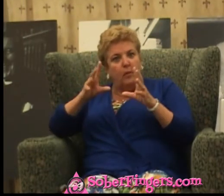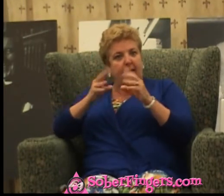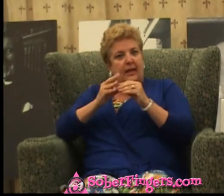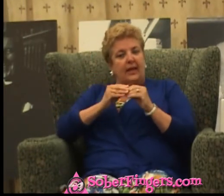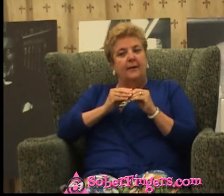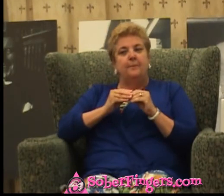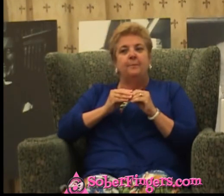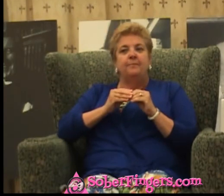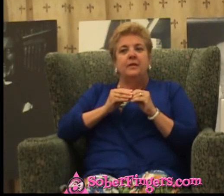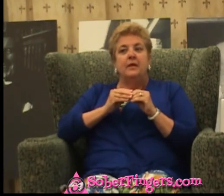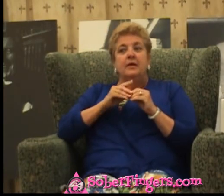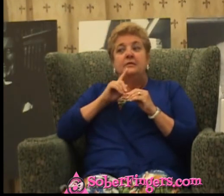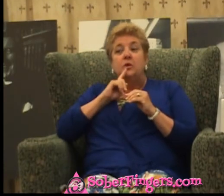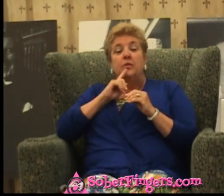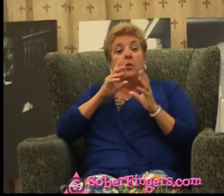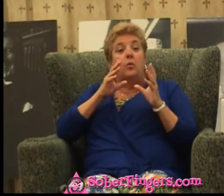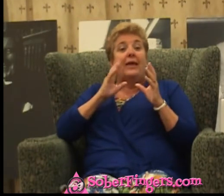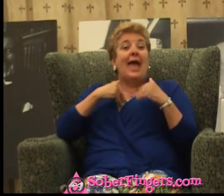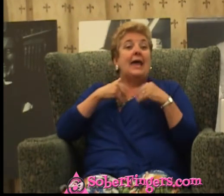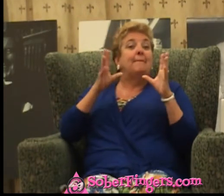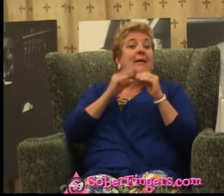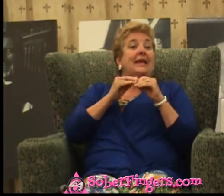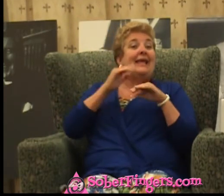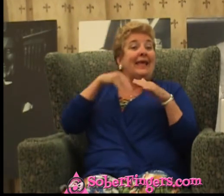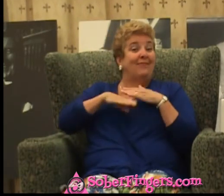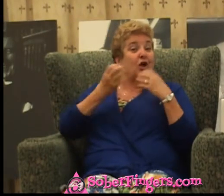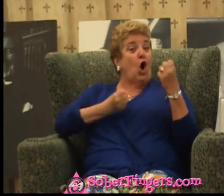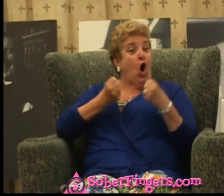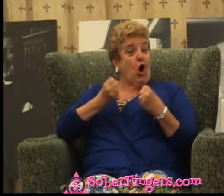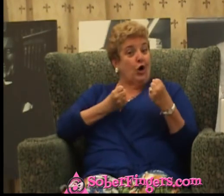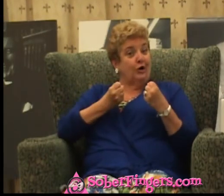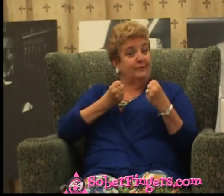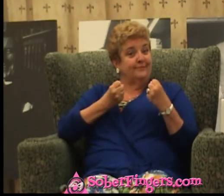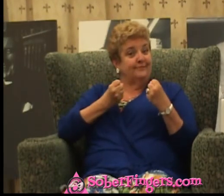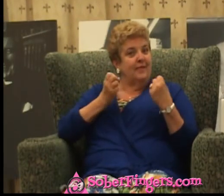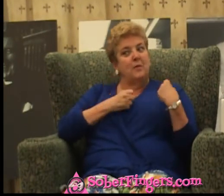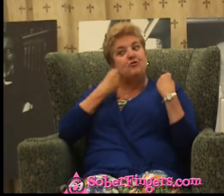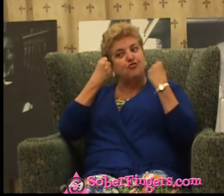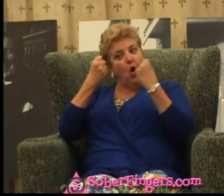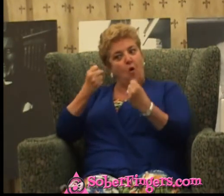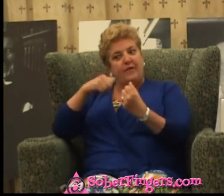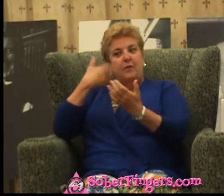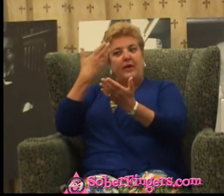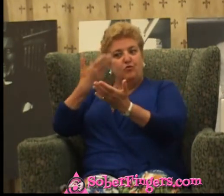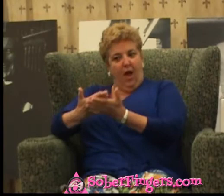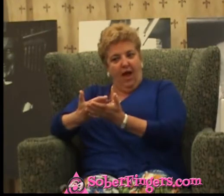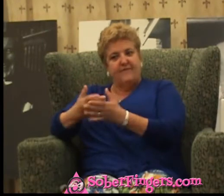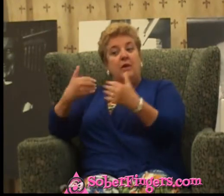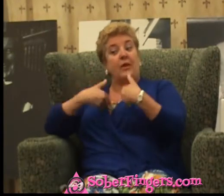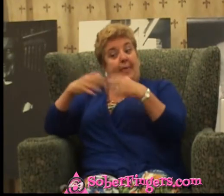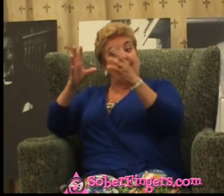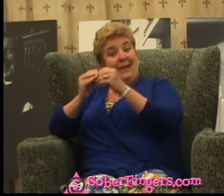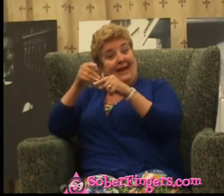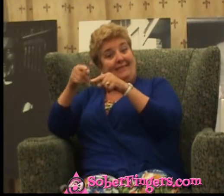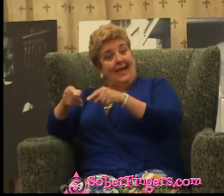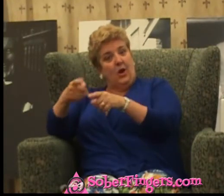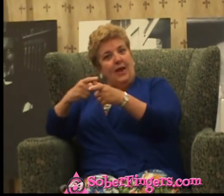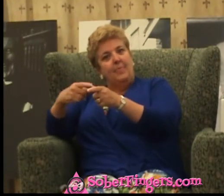there was a meeting in the car, then there was a meeting, and then there was a meeting in the car coming home when you would talk